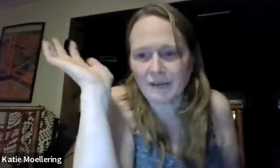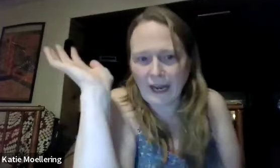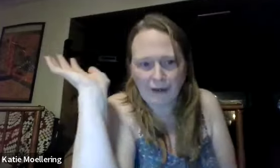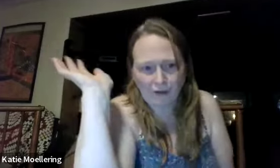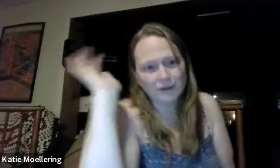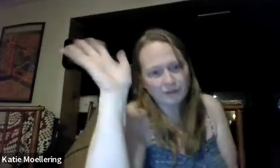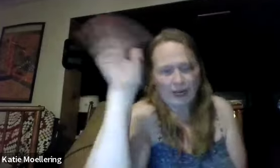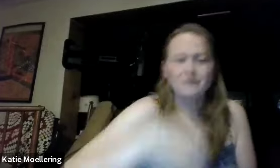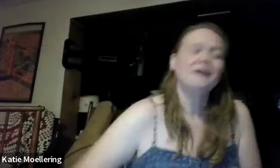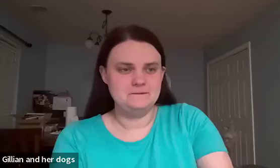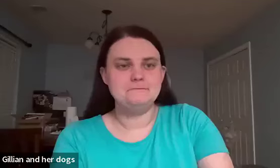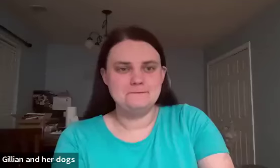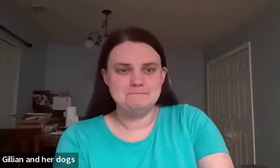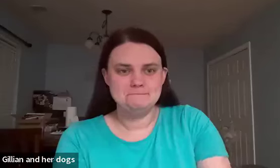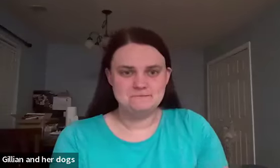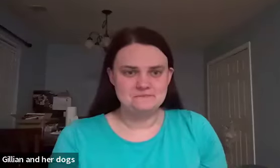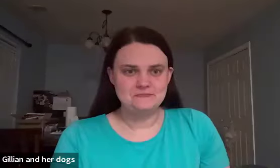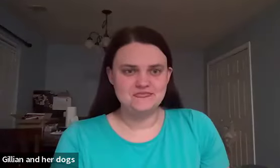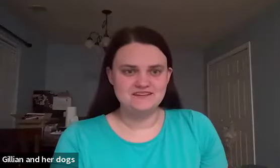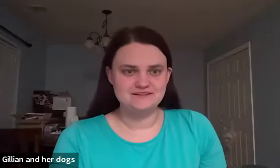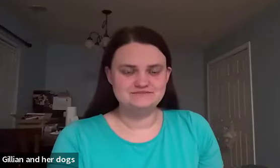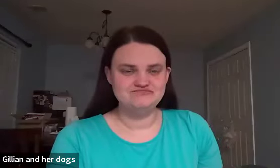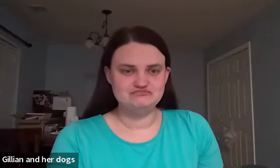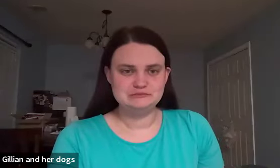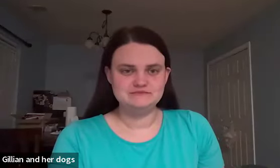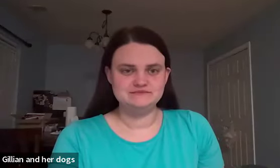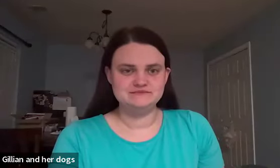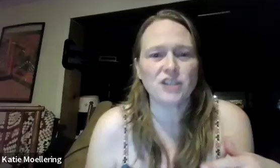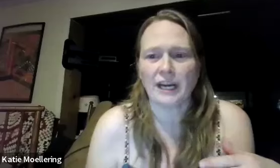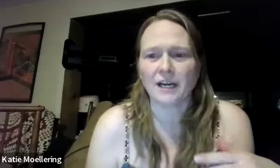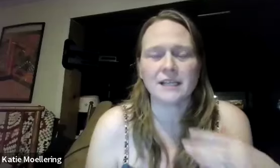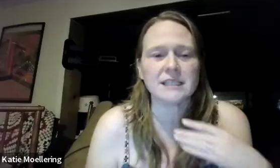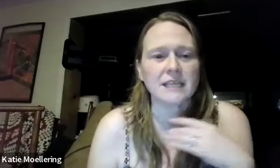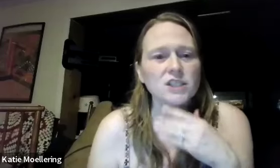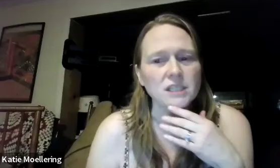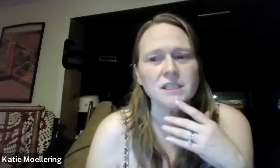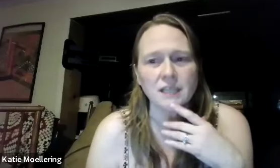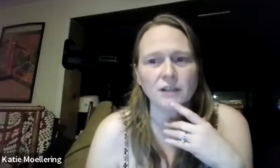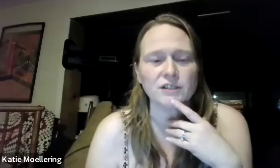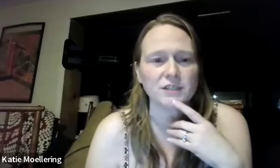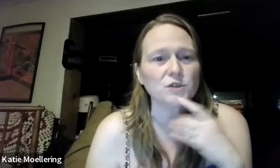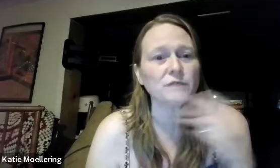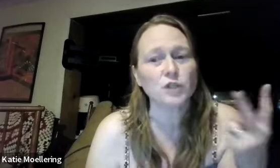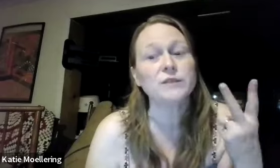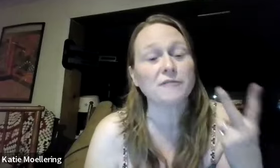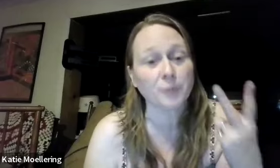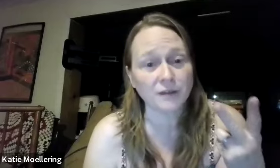didn't have hair, you know. mhm. And she's sitting in her little kid chair and it says she's the younger sister of two deaf